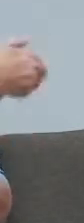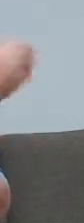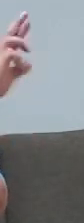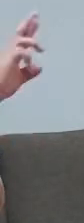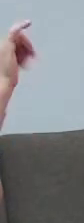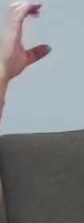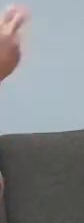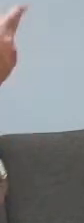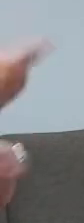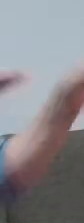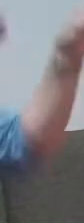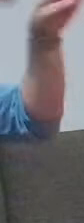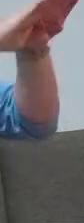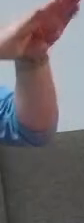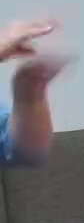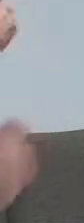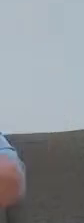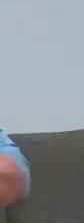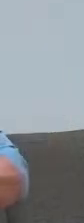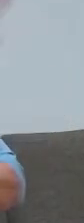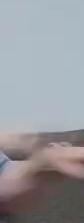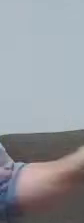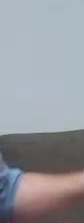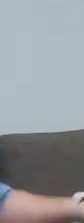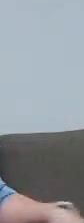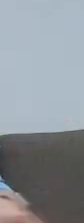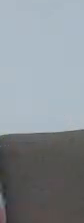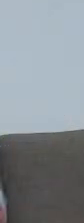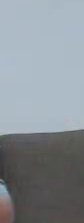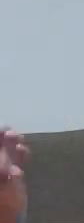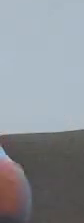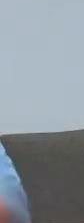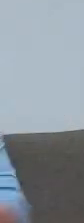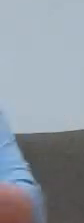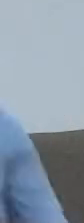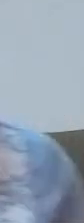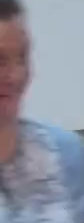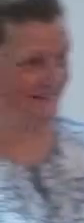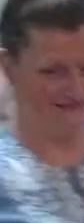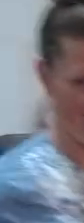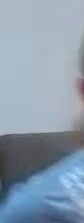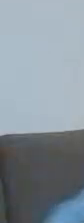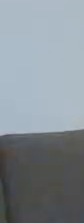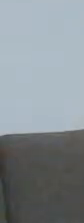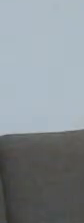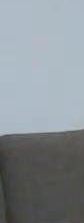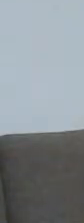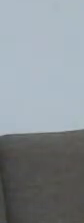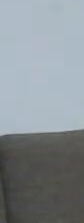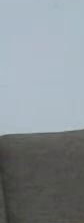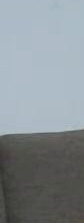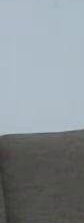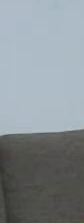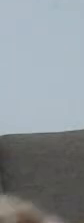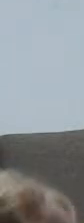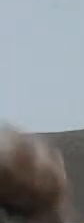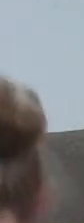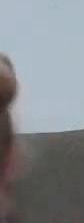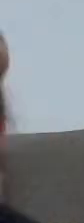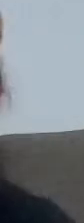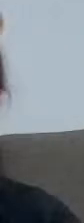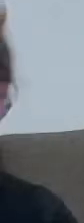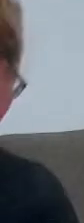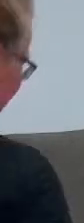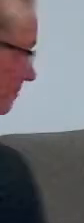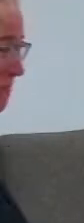up because of the children of Israel. None went out, none came in. How many sounds this? This sounds a little familiar. Amen. This was covered, amen,